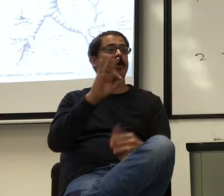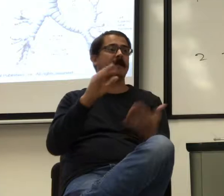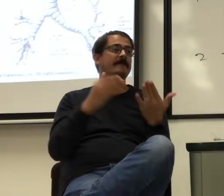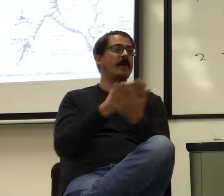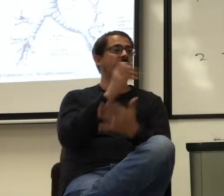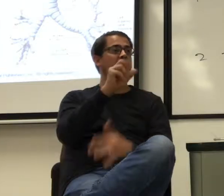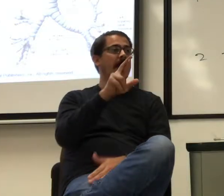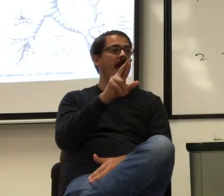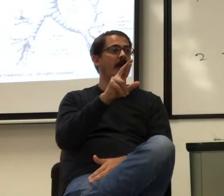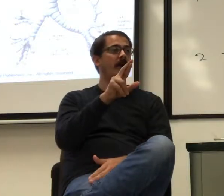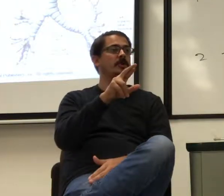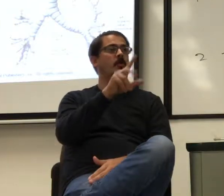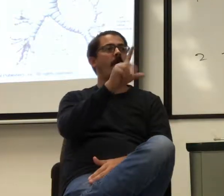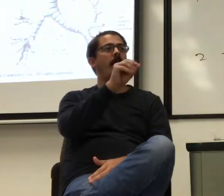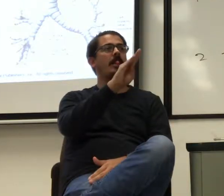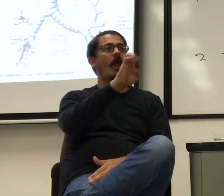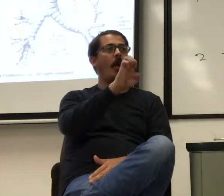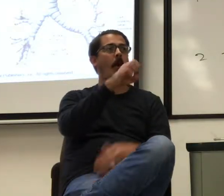lobe of a lung.